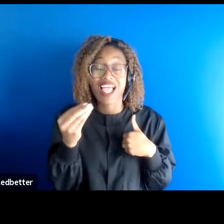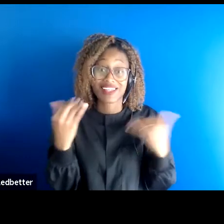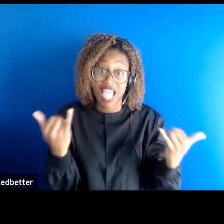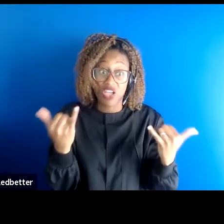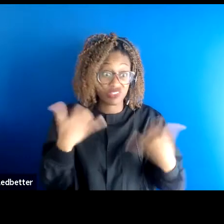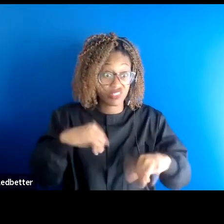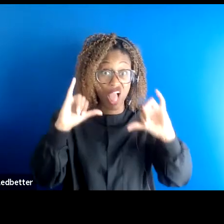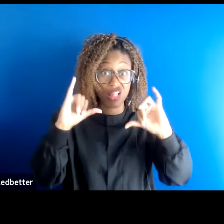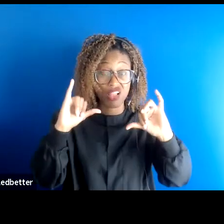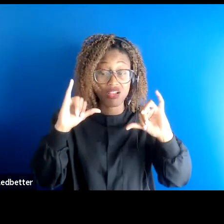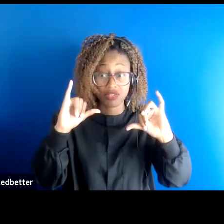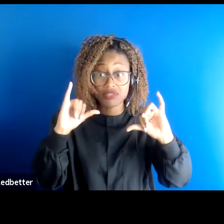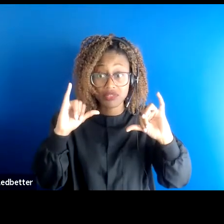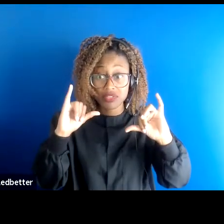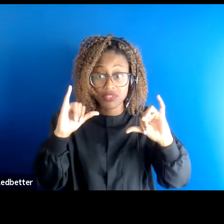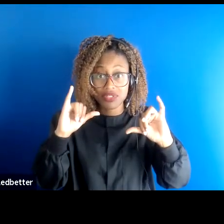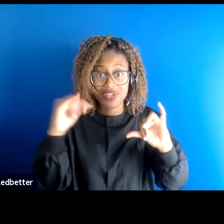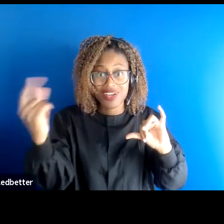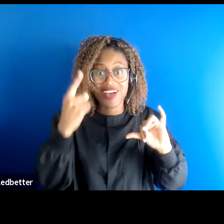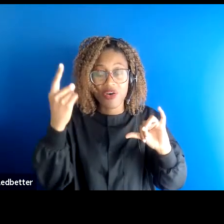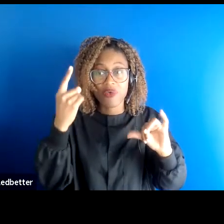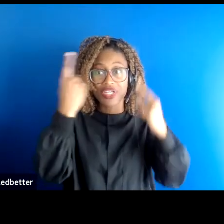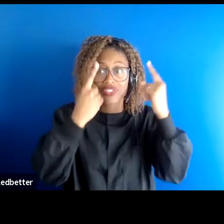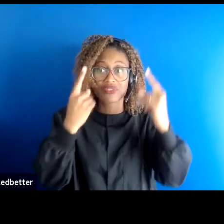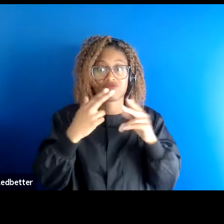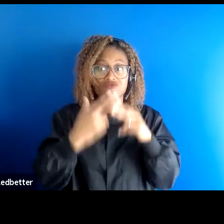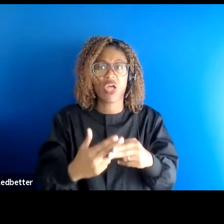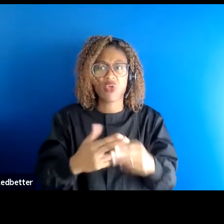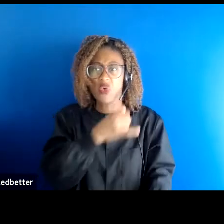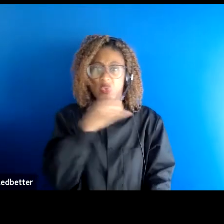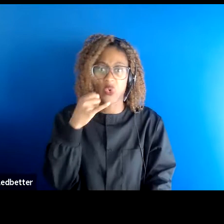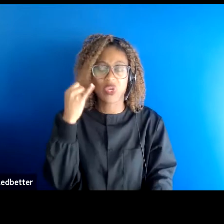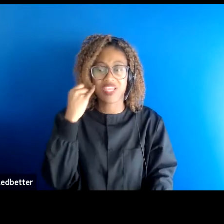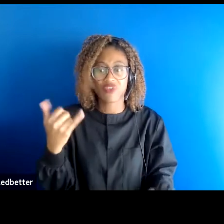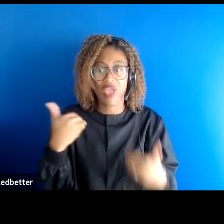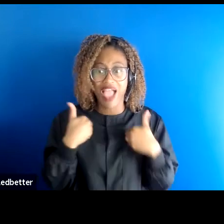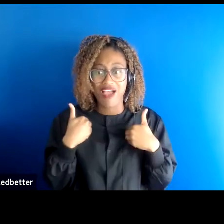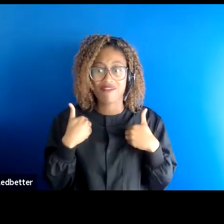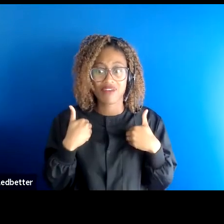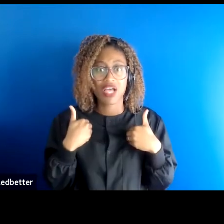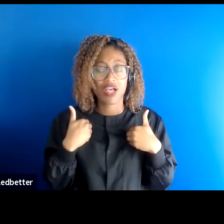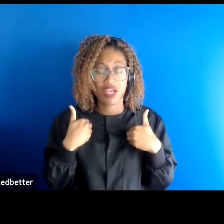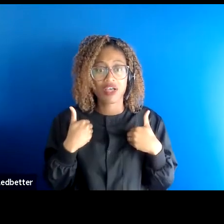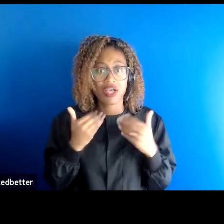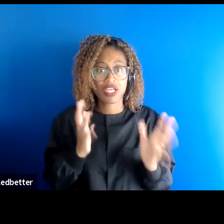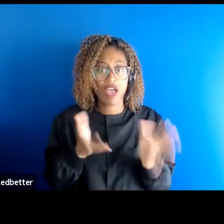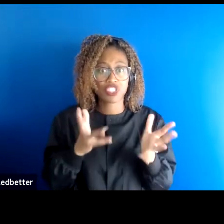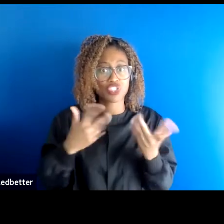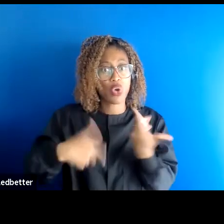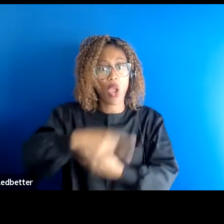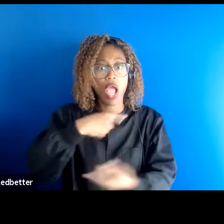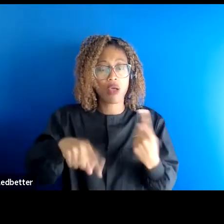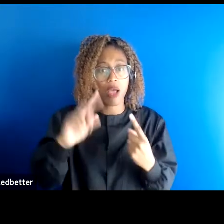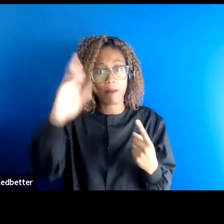I think, it was considered rude to have a conversation around politics, which this would